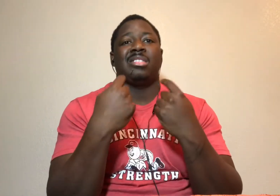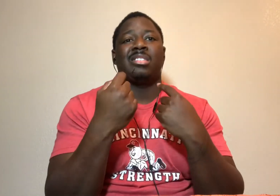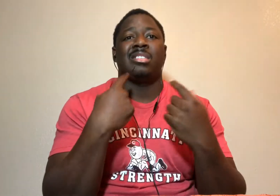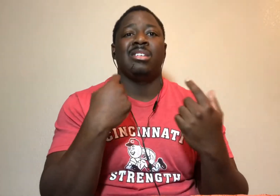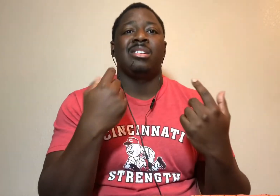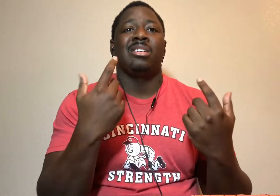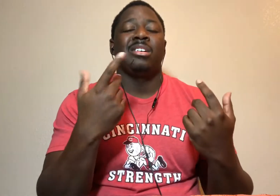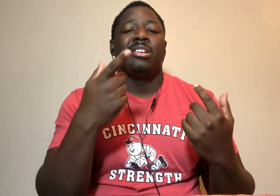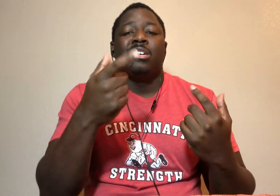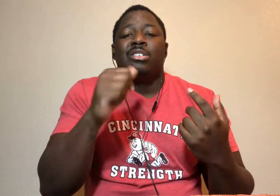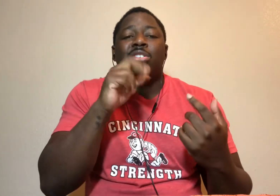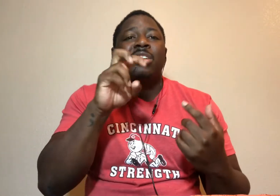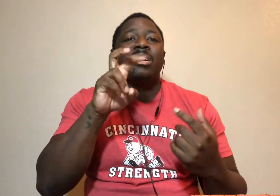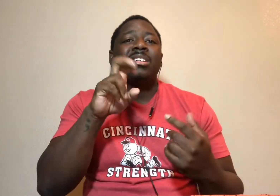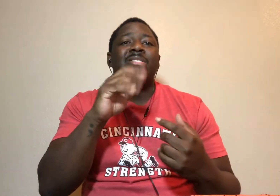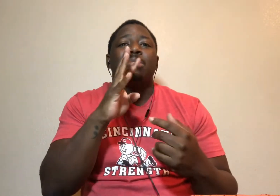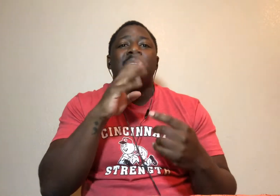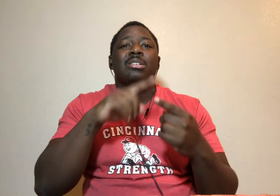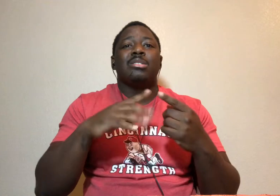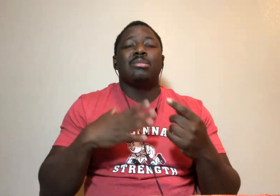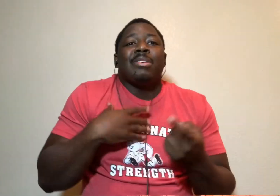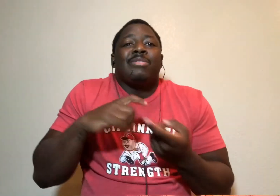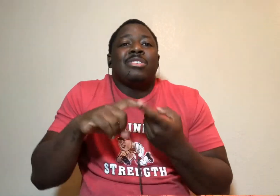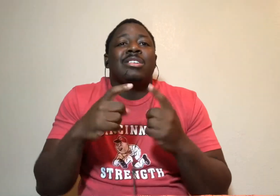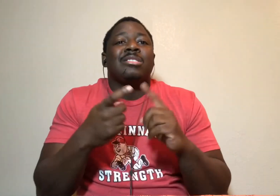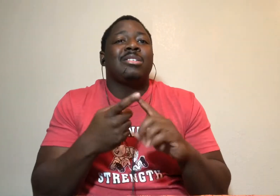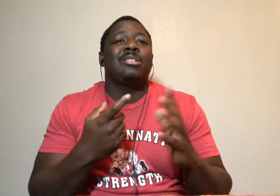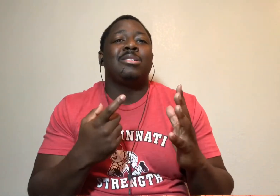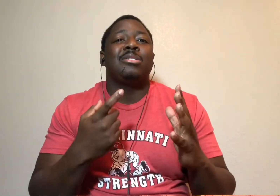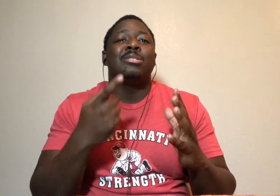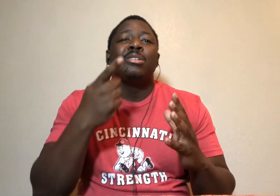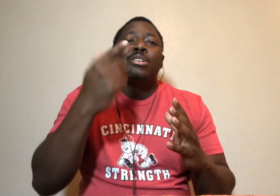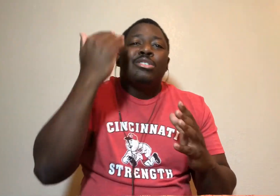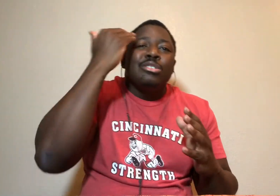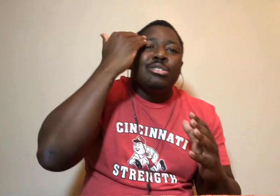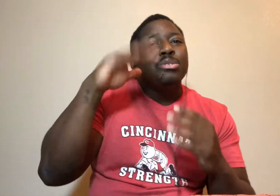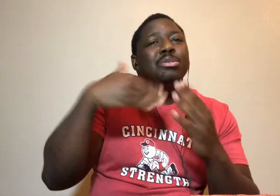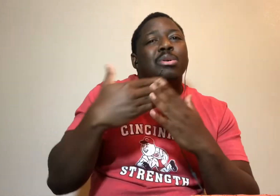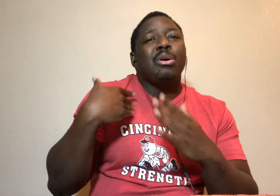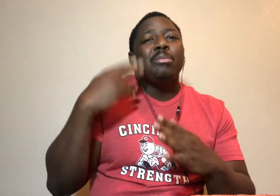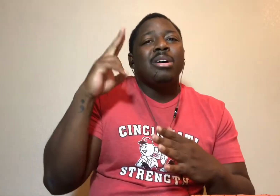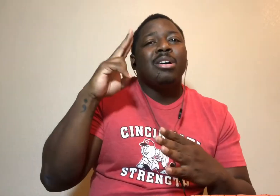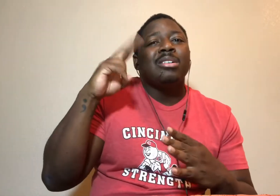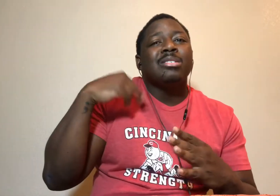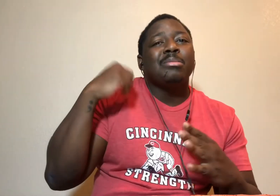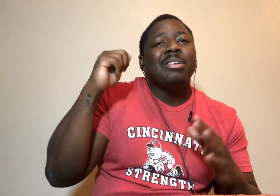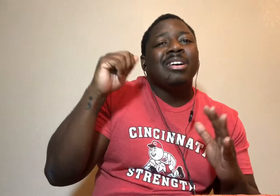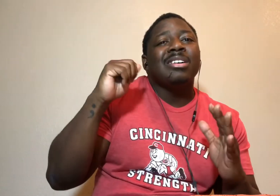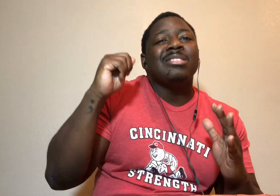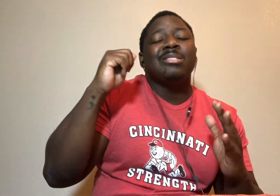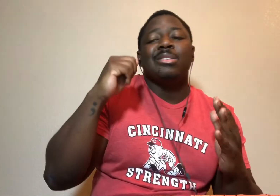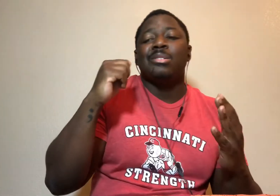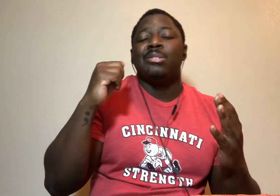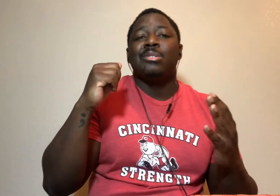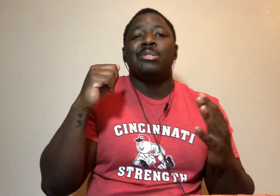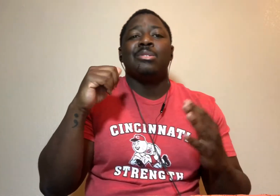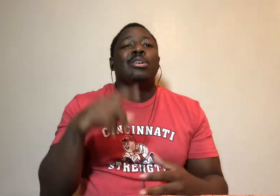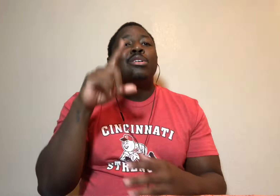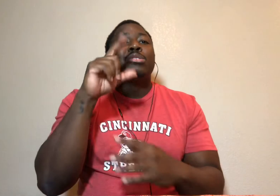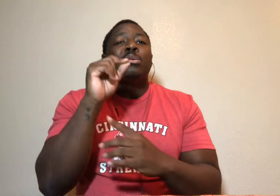so you're not even speaking to my friends, no. You knew all my uncles and my aunts, though.